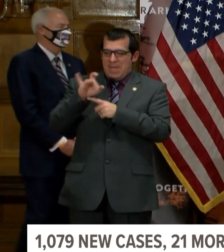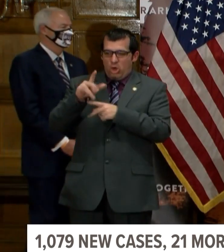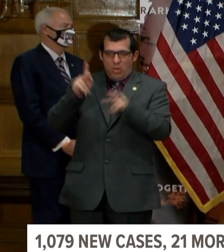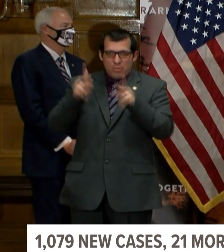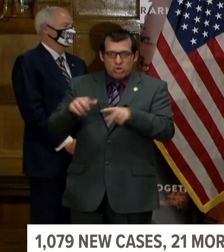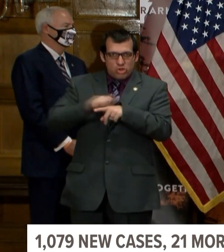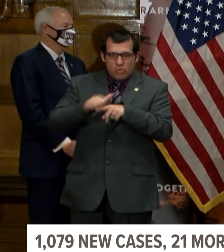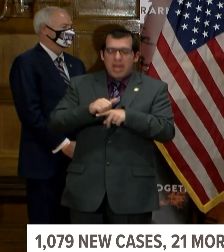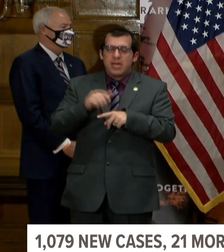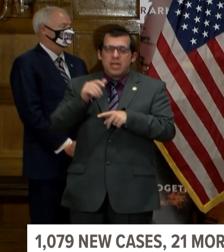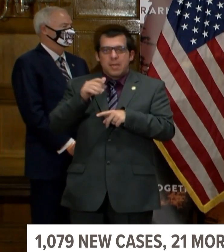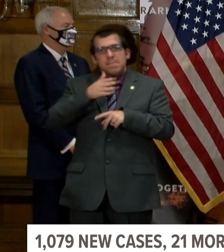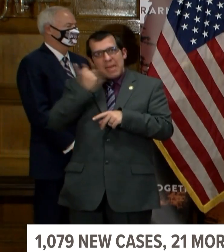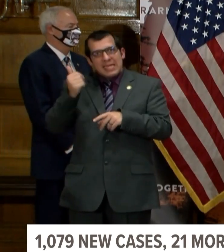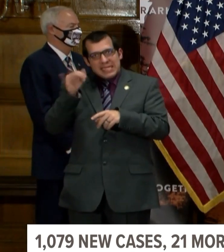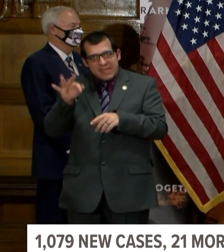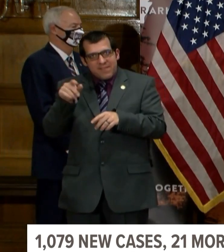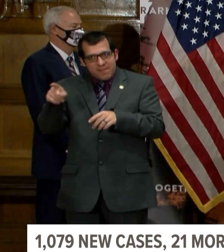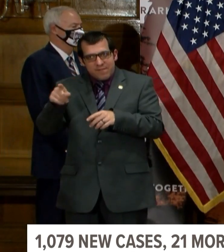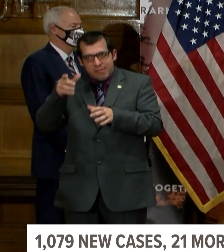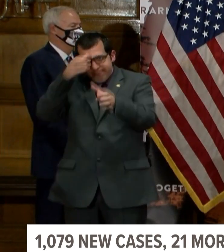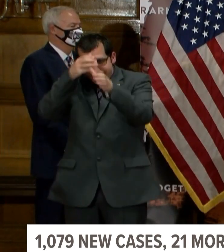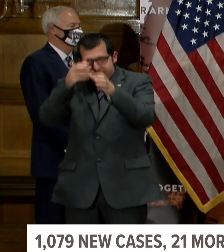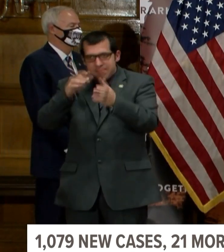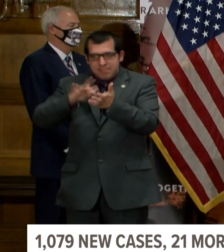it because the